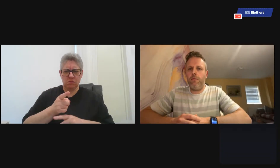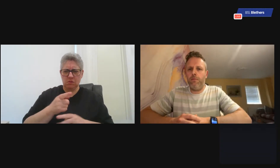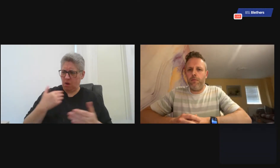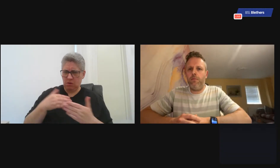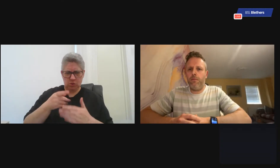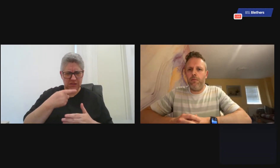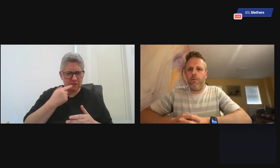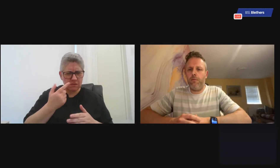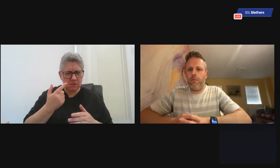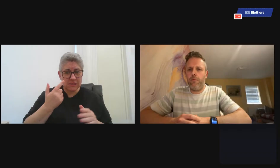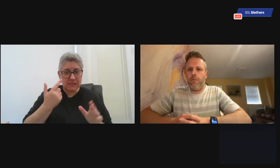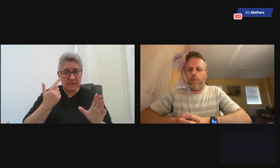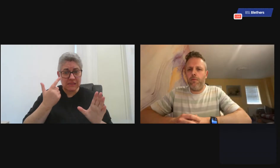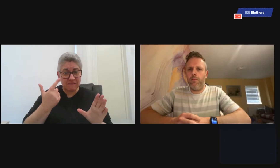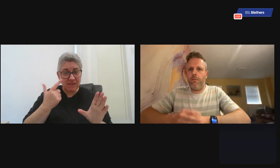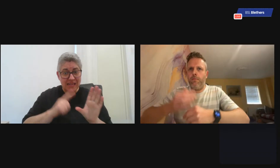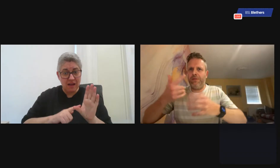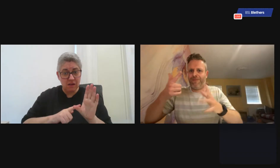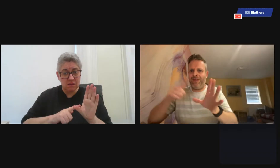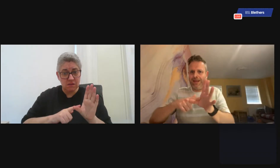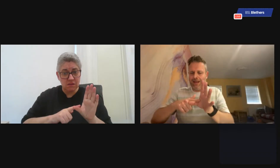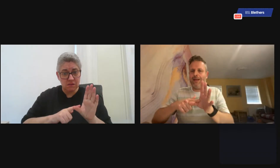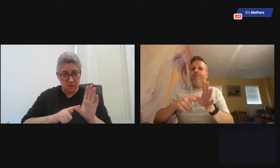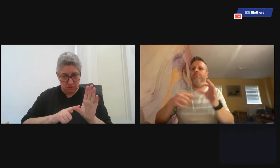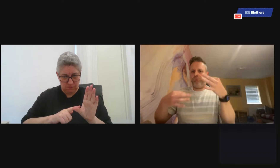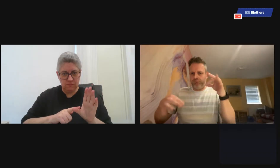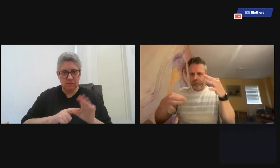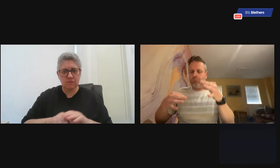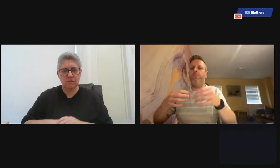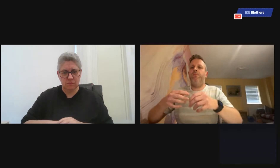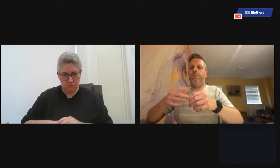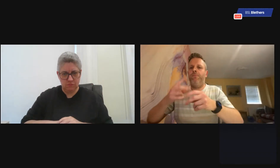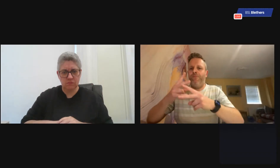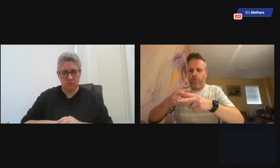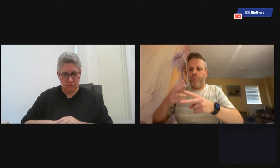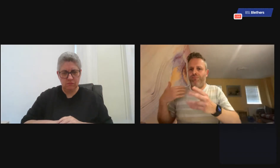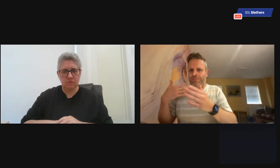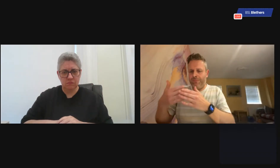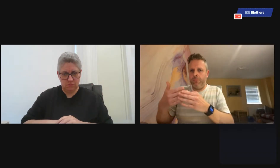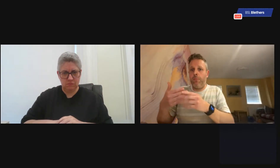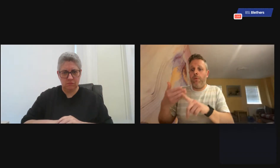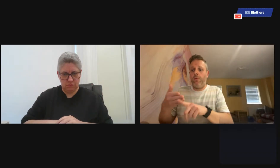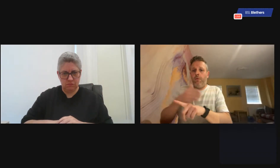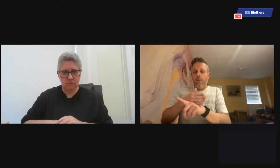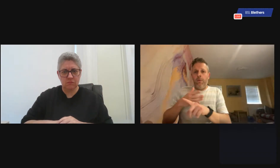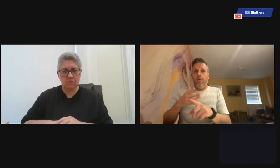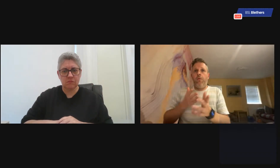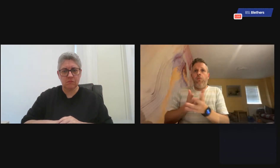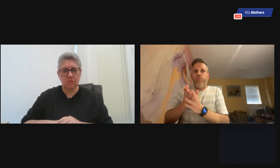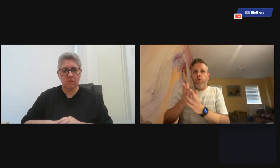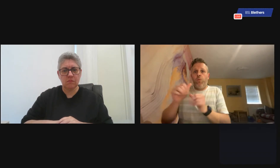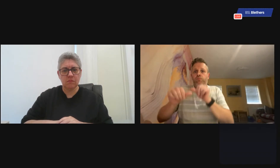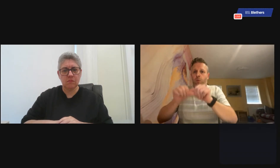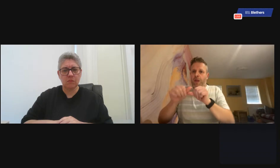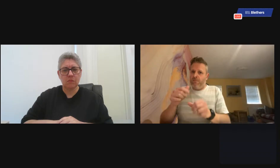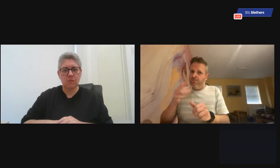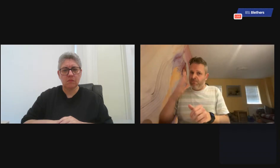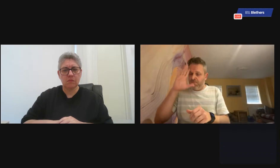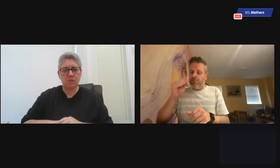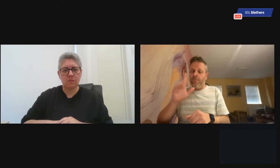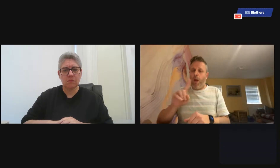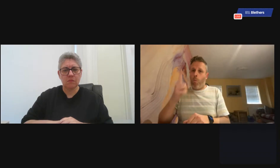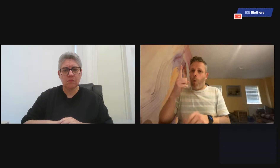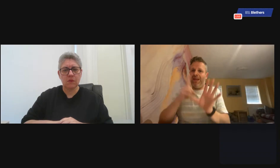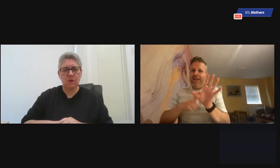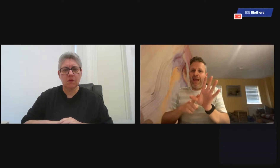Okay. And so the process of becoming a foster carer, you say you've been doing that for 7 years. Yeah, absolutely.